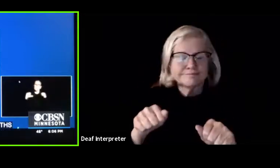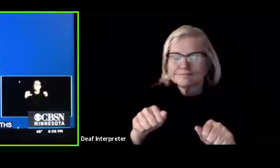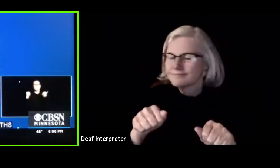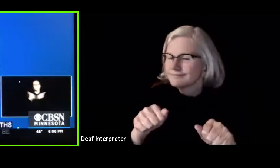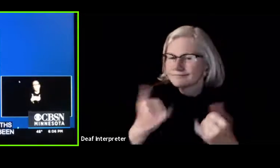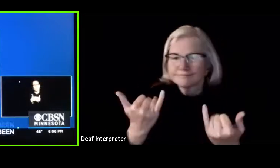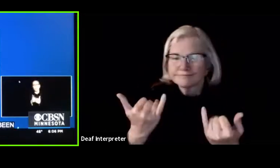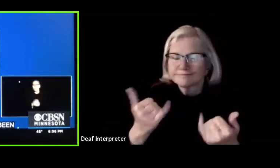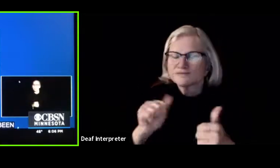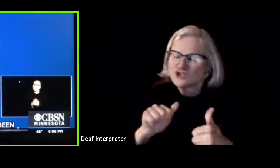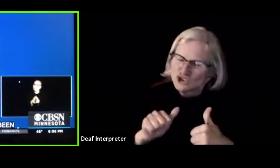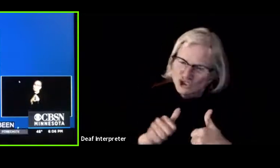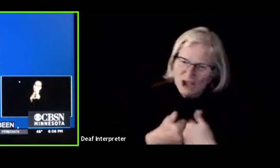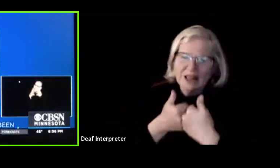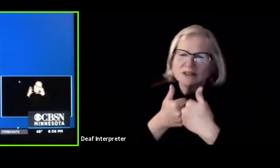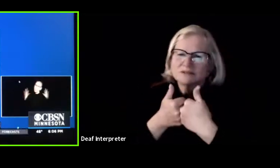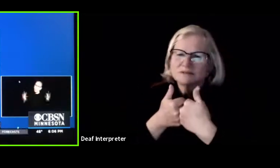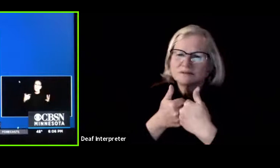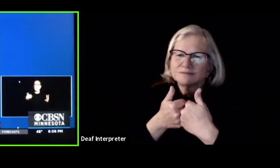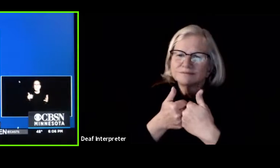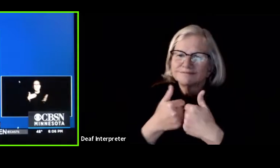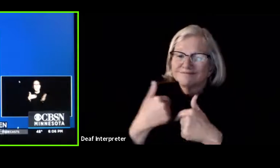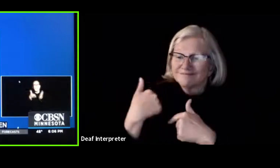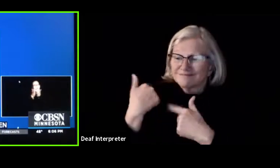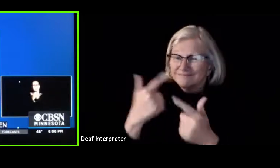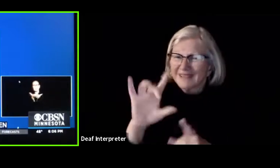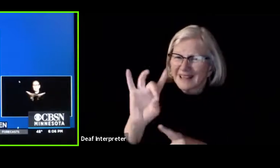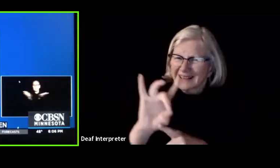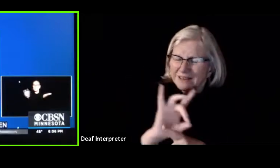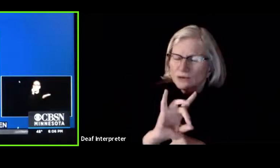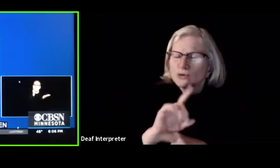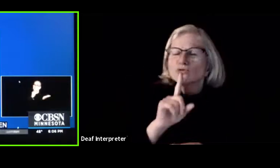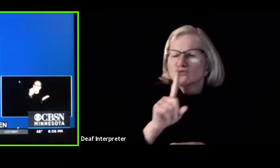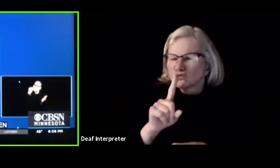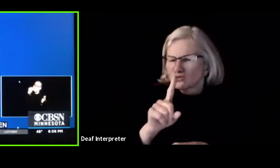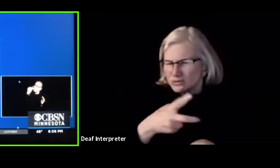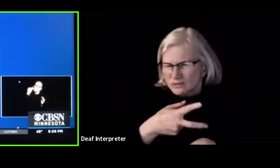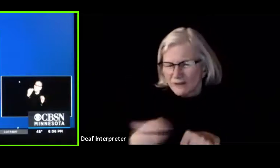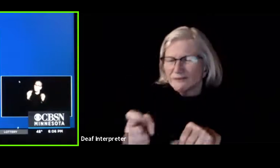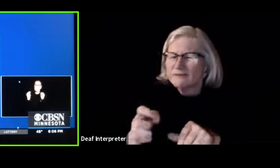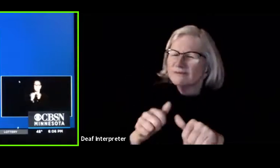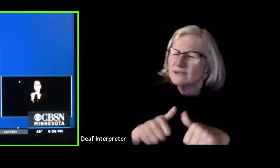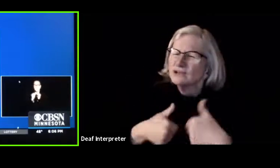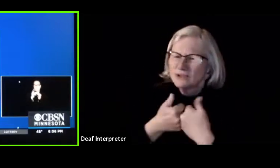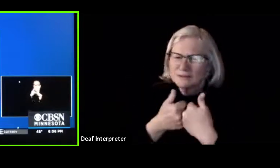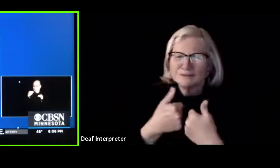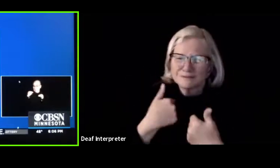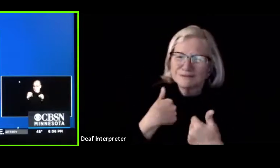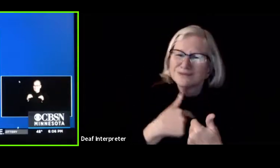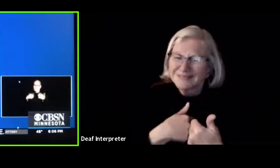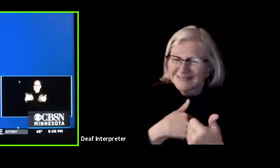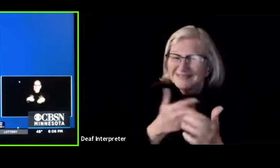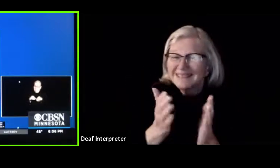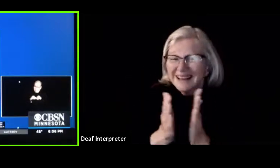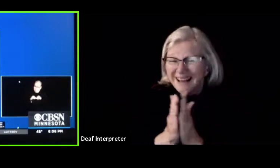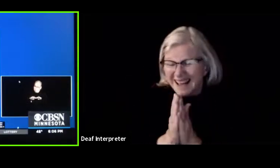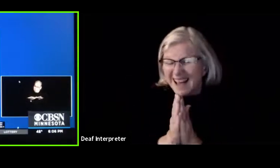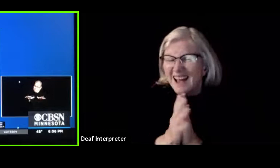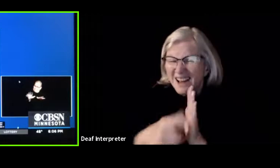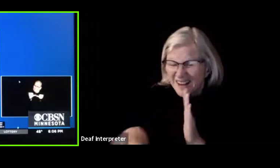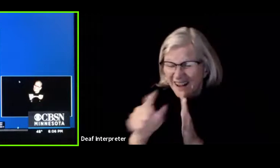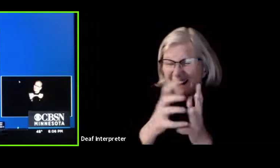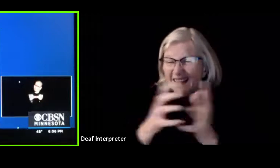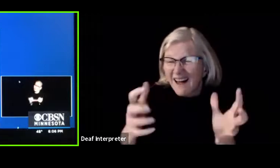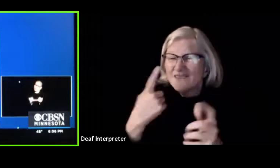you. And I need to ask a little more. We're at a point in this pandemic that the decisions that we